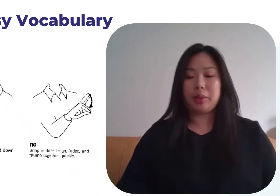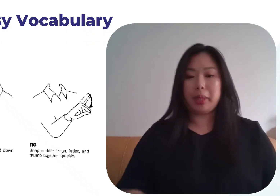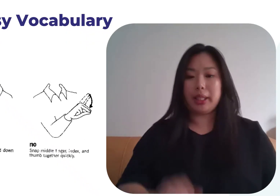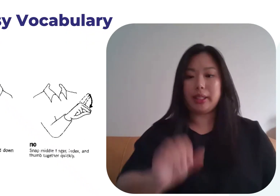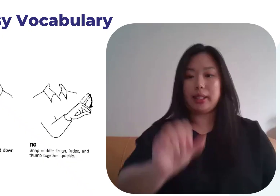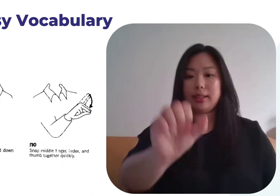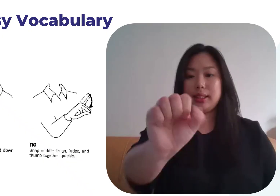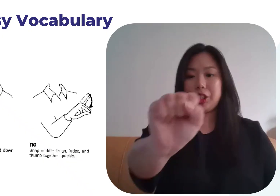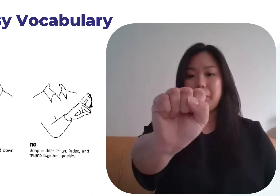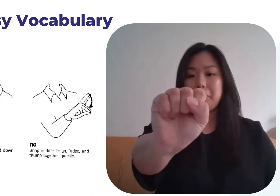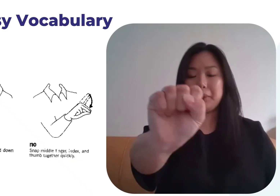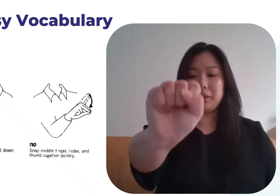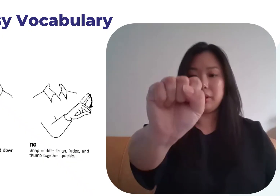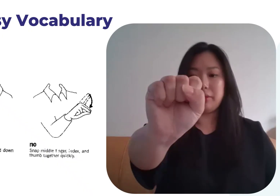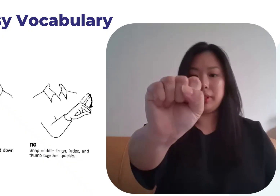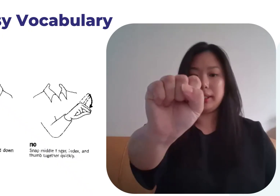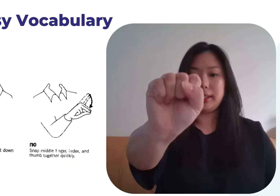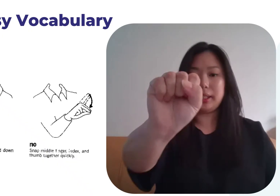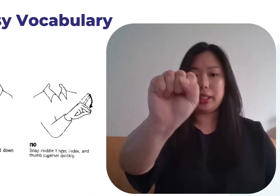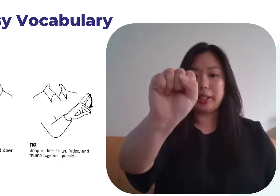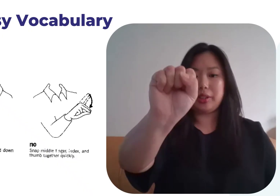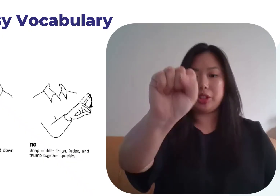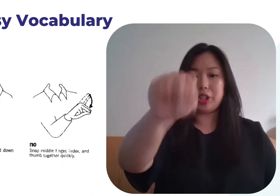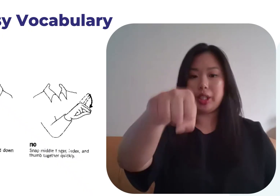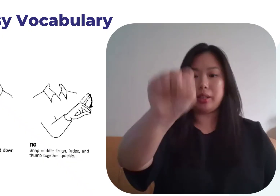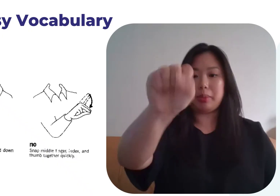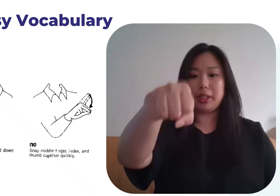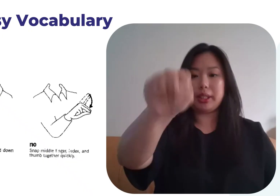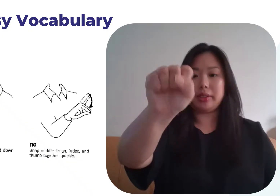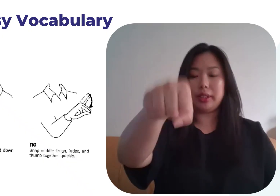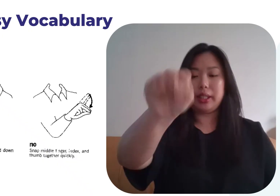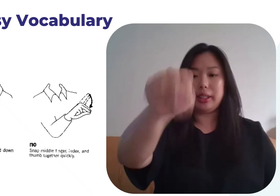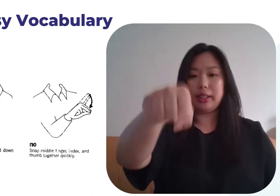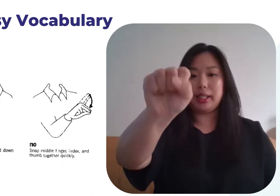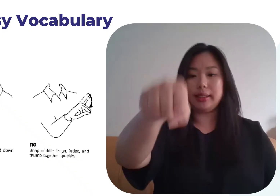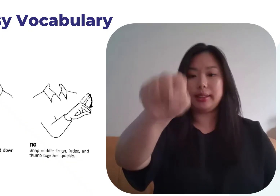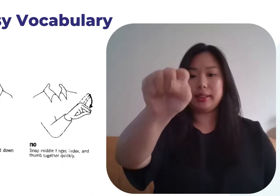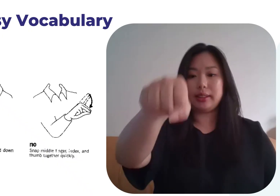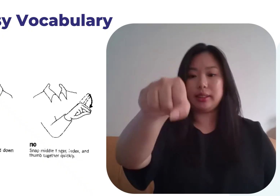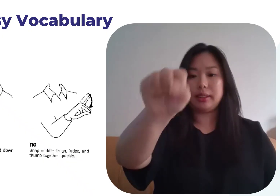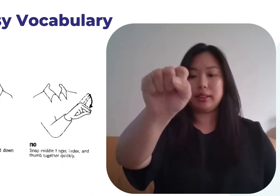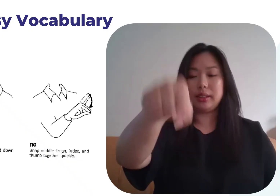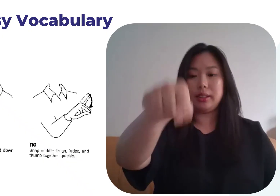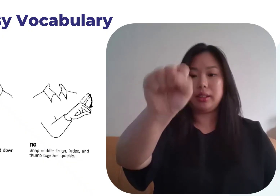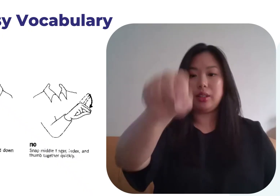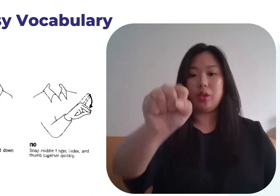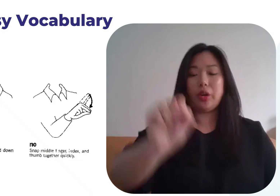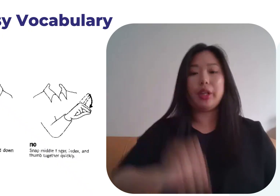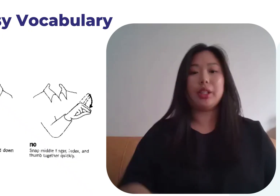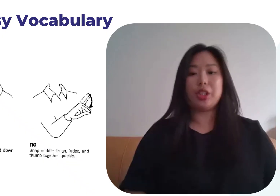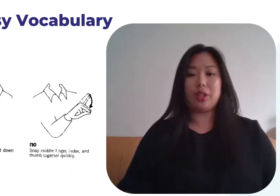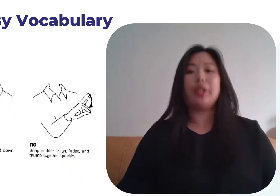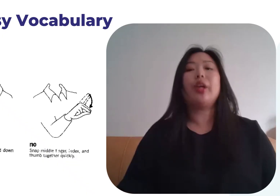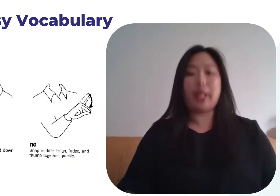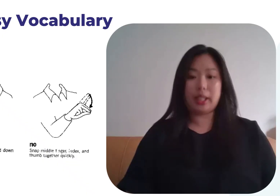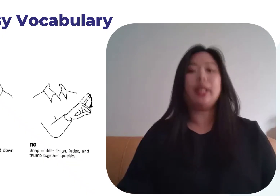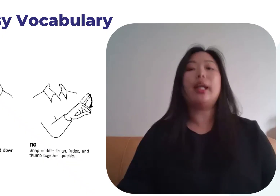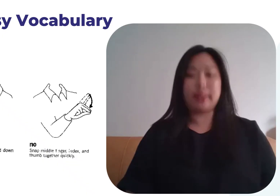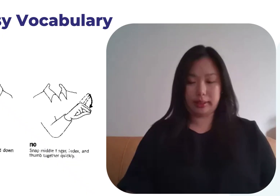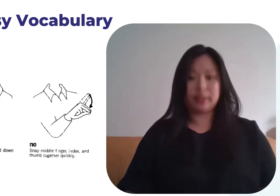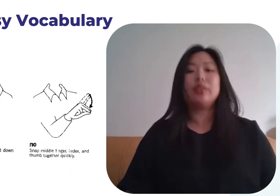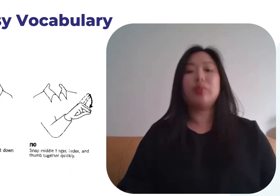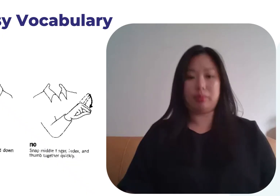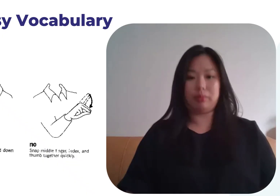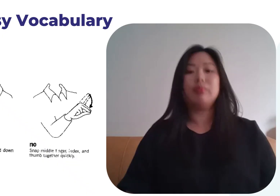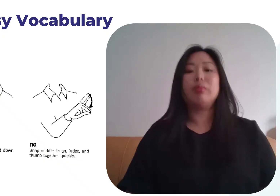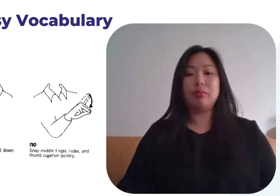Yes, you make an S shape, so the fist, and you shake up and down. Yes, or you can just nod your head,